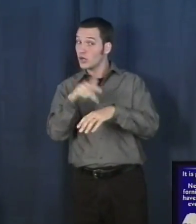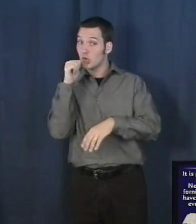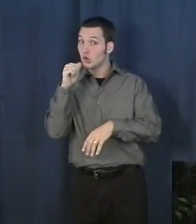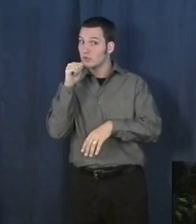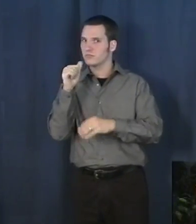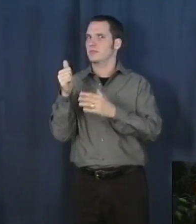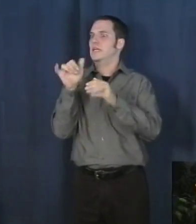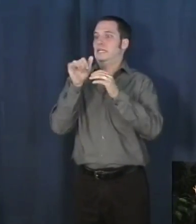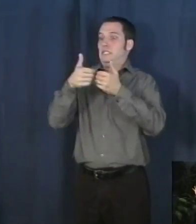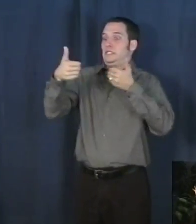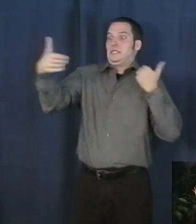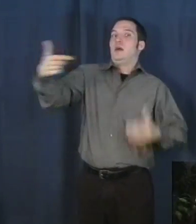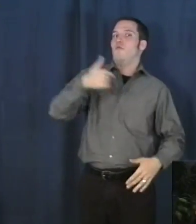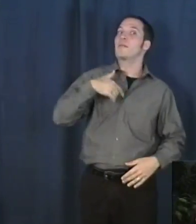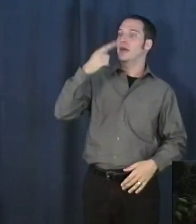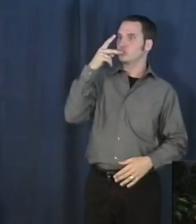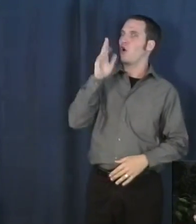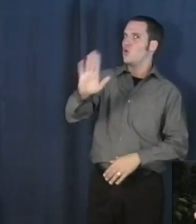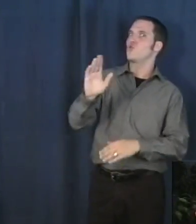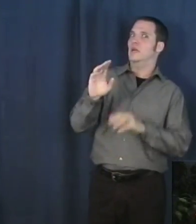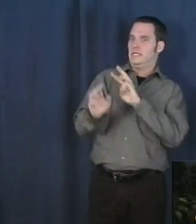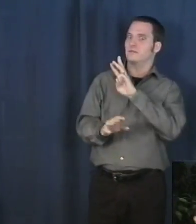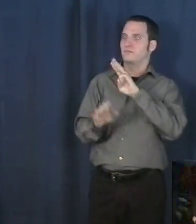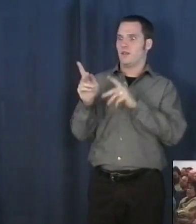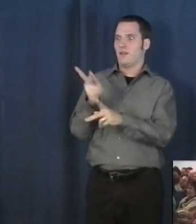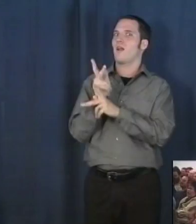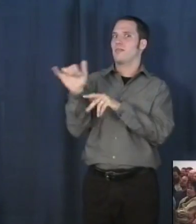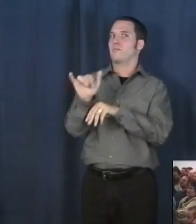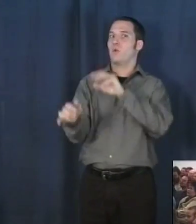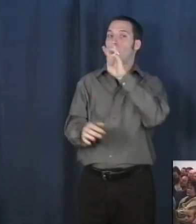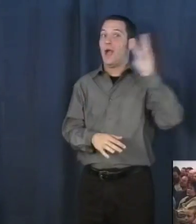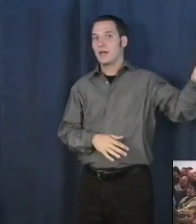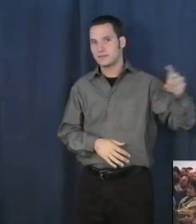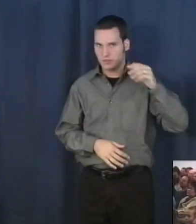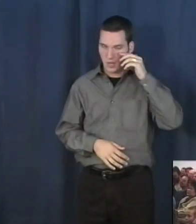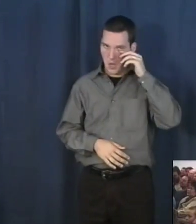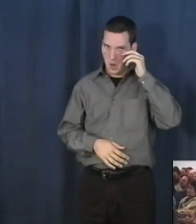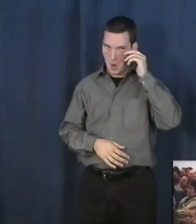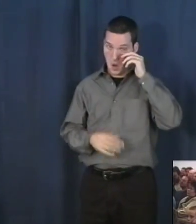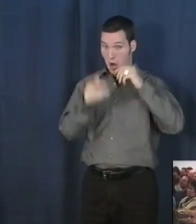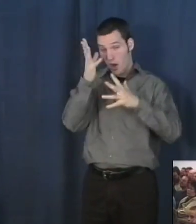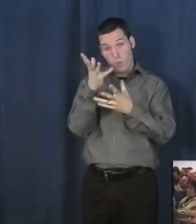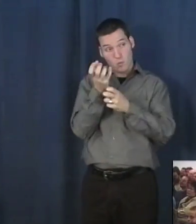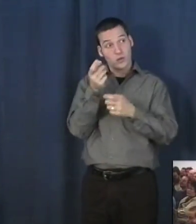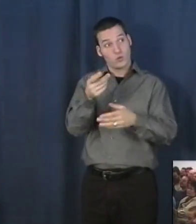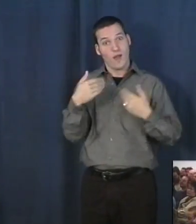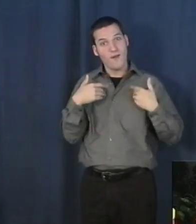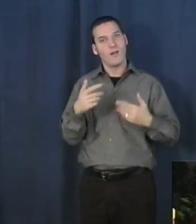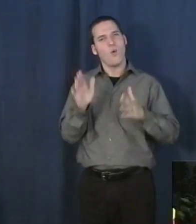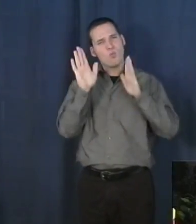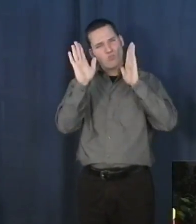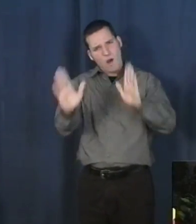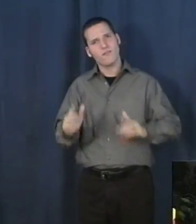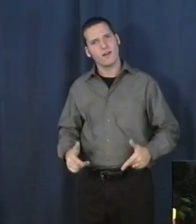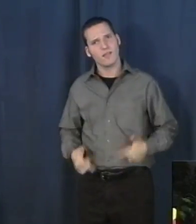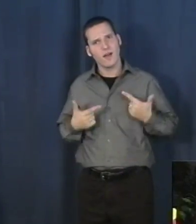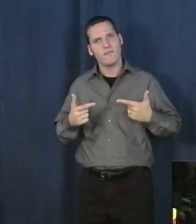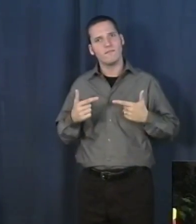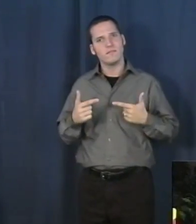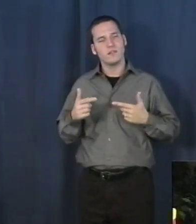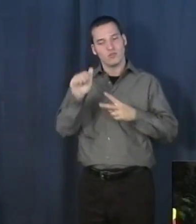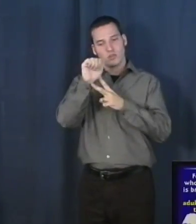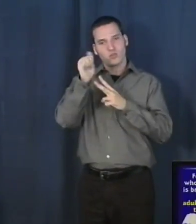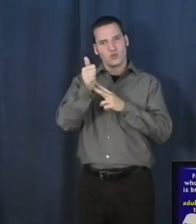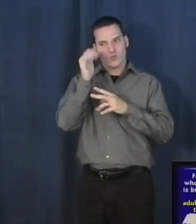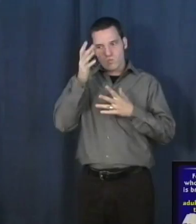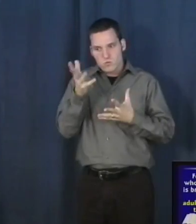touch them, then stay away from me. Okay, I saw your kind out west. But God wants you to have a wonderful life. And He said the adulteress will hunt